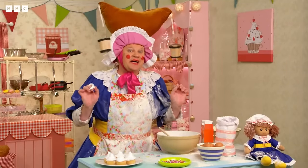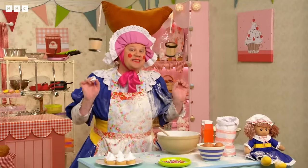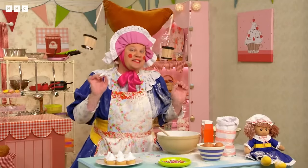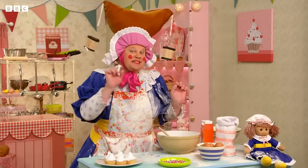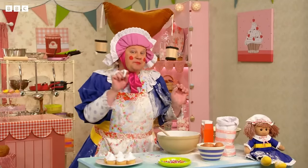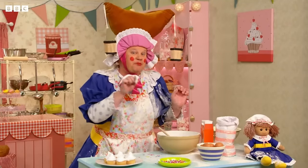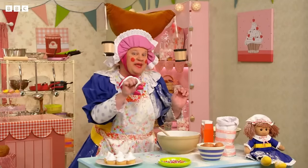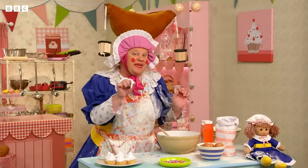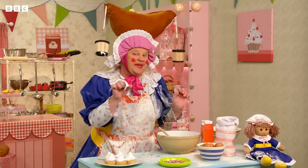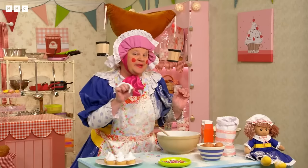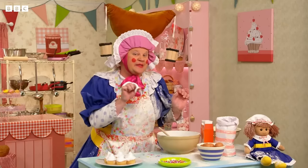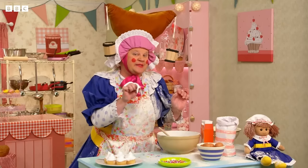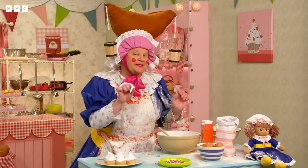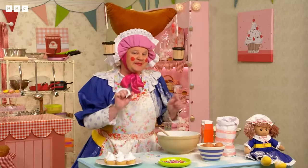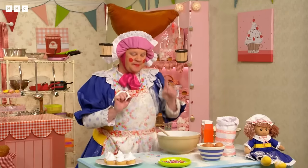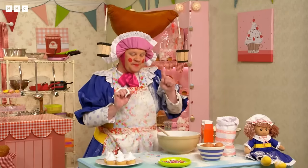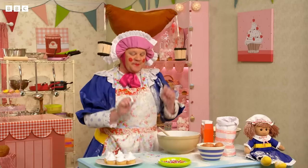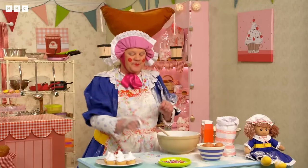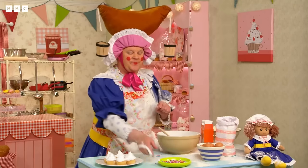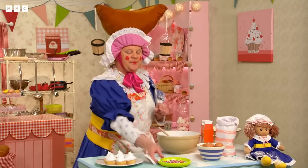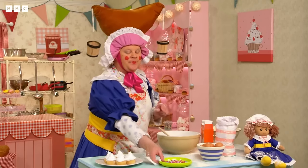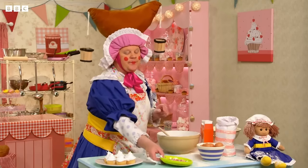dust sprinkles.